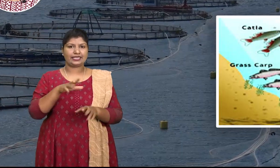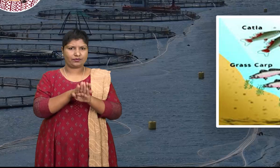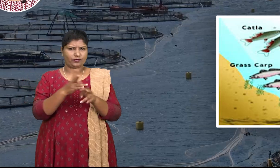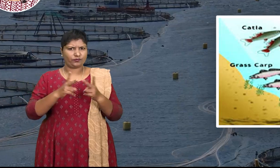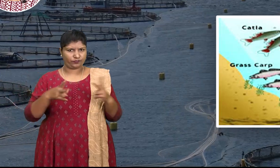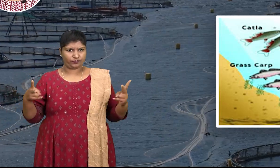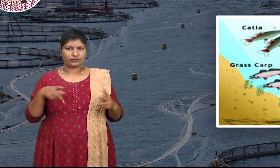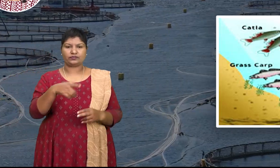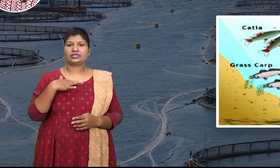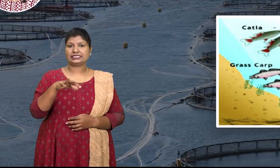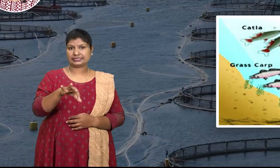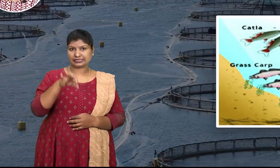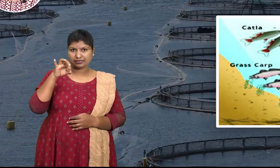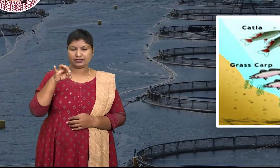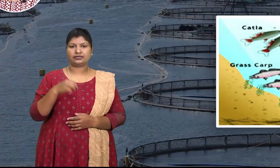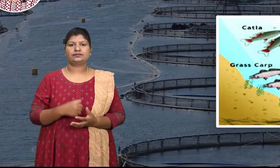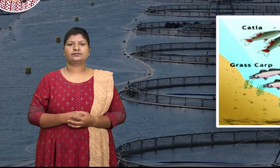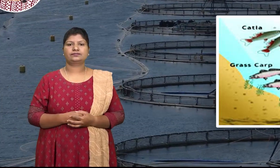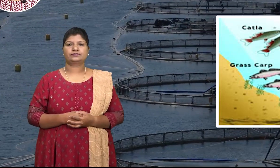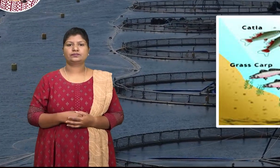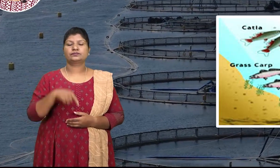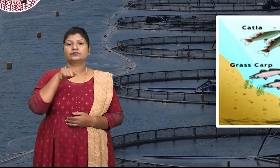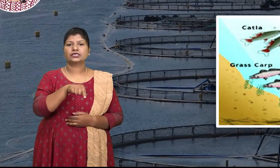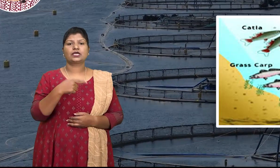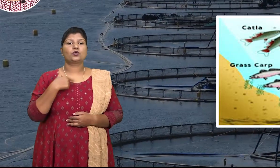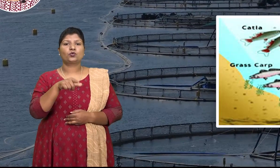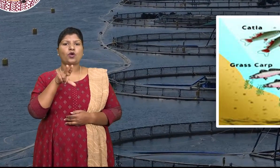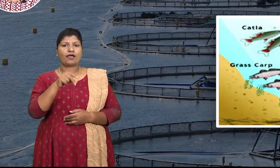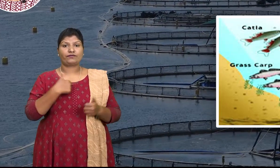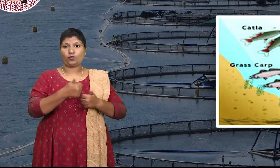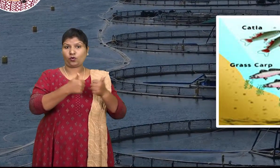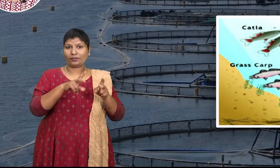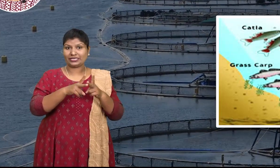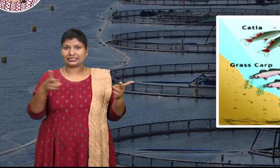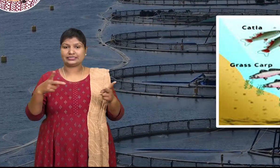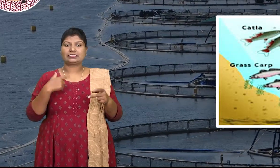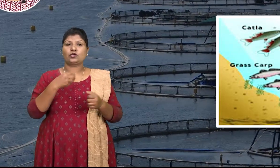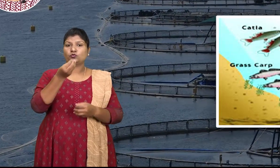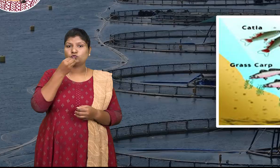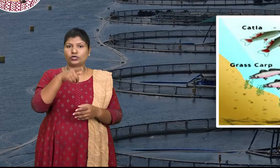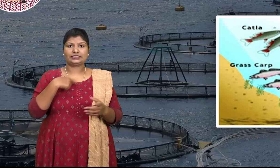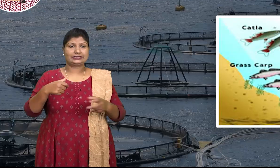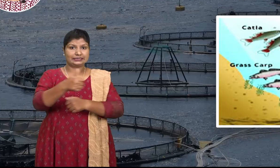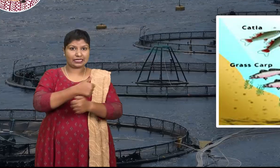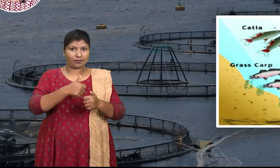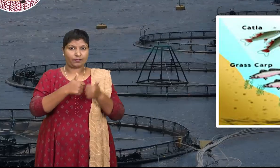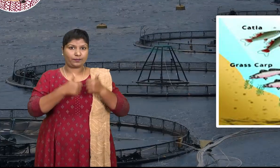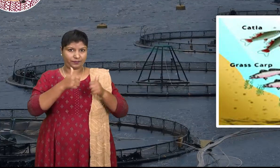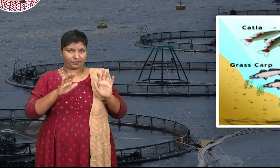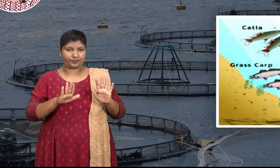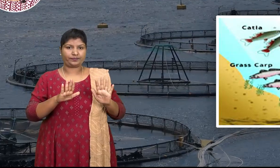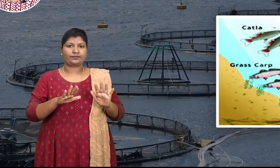are selected so that they do not compete for food among them